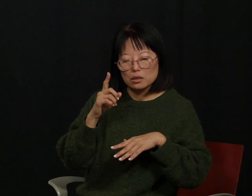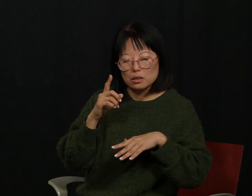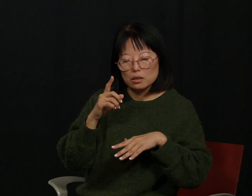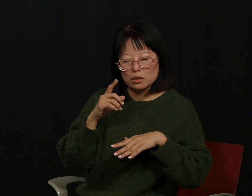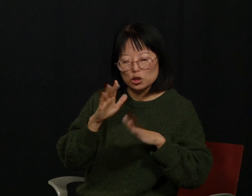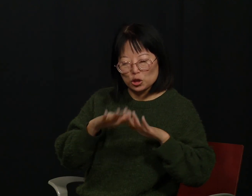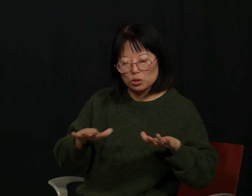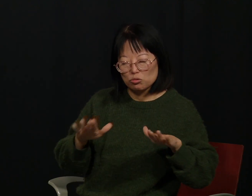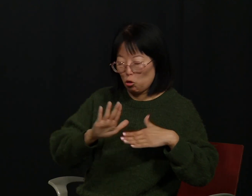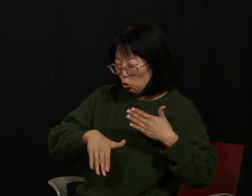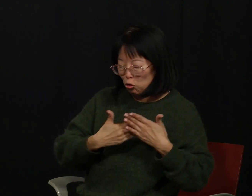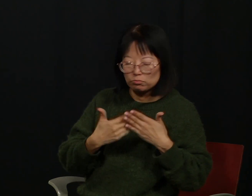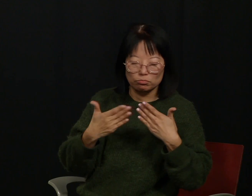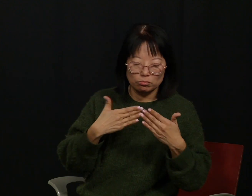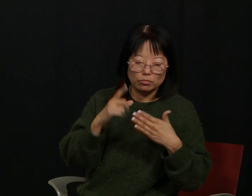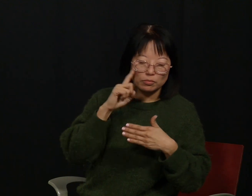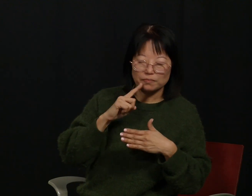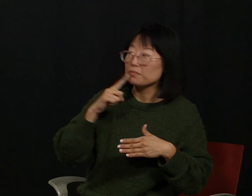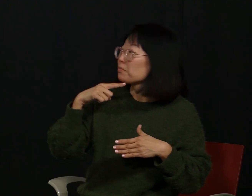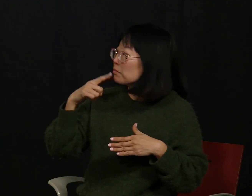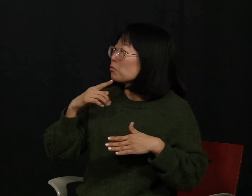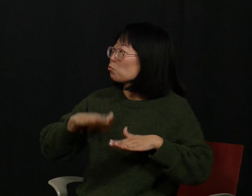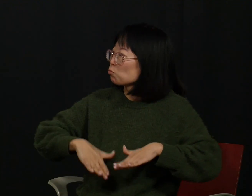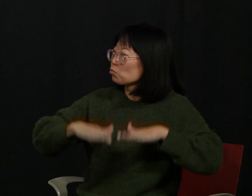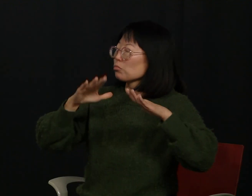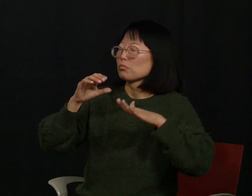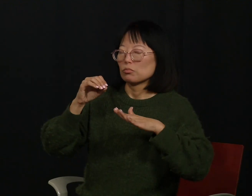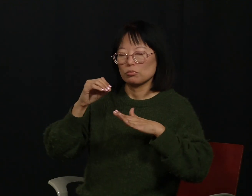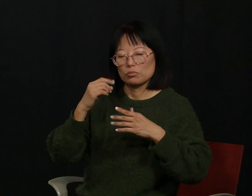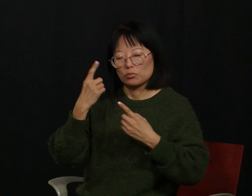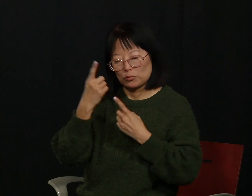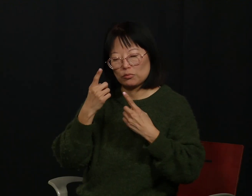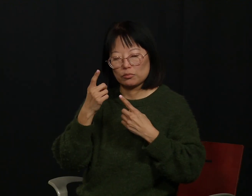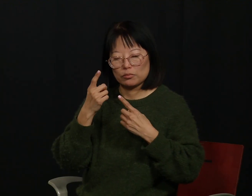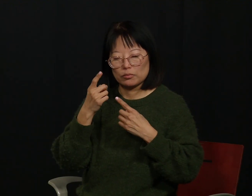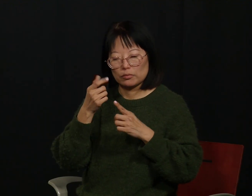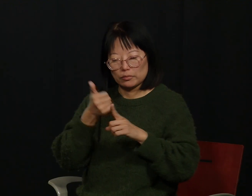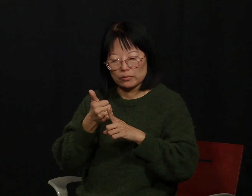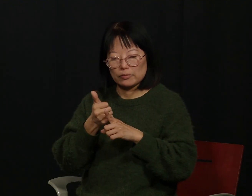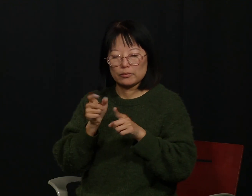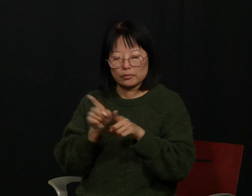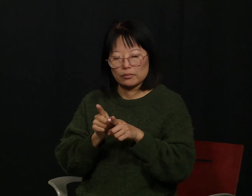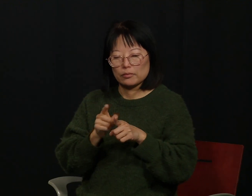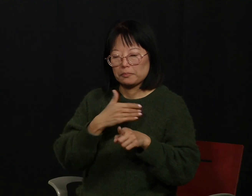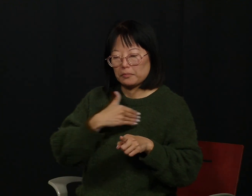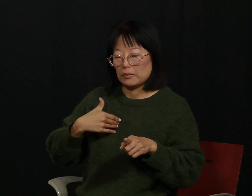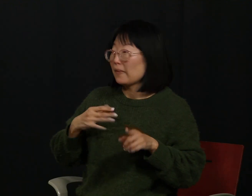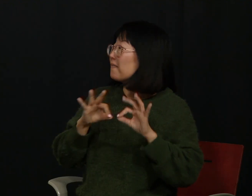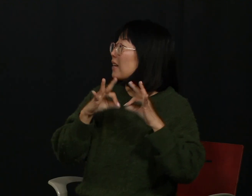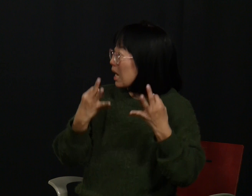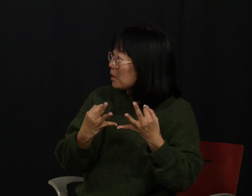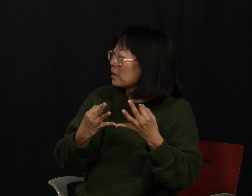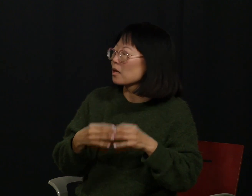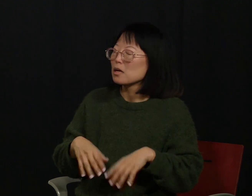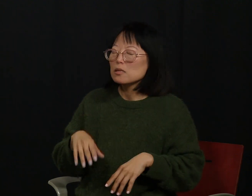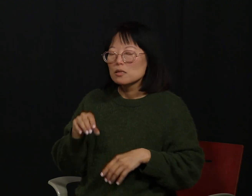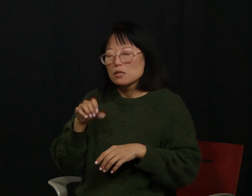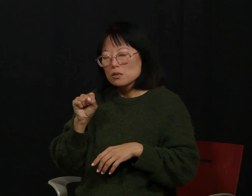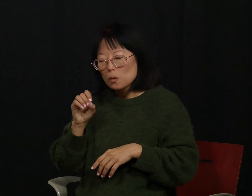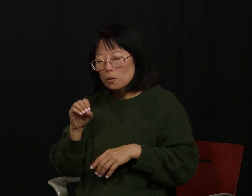I think that all children, regardless of deaf or hearing, are raised and considered as a member of the family. And